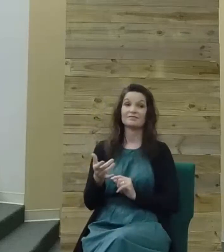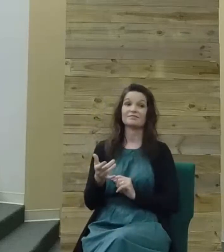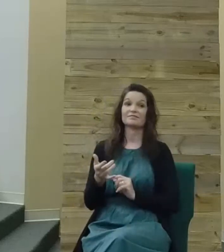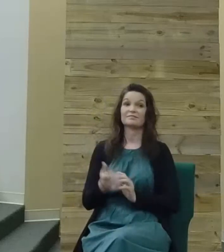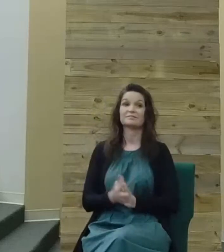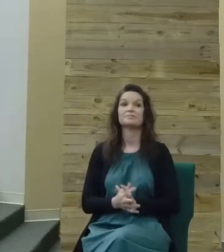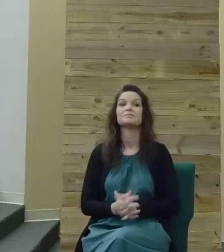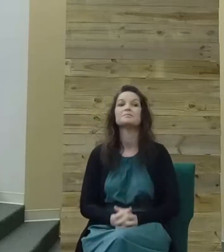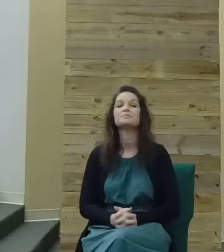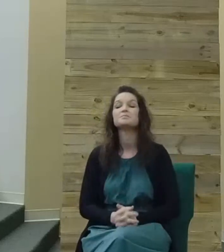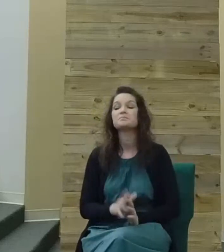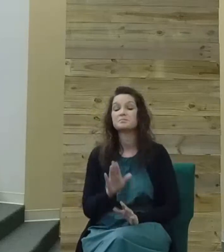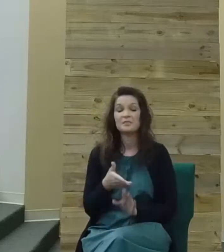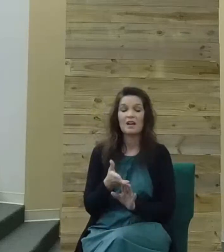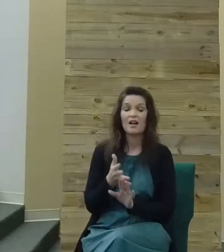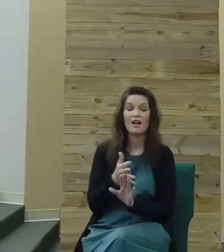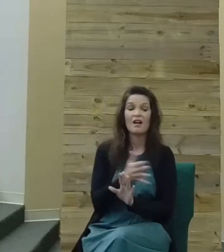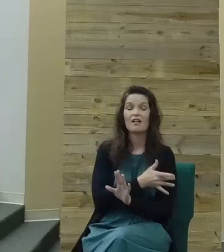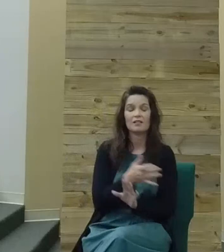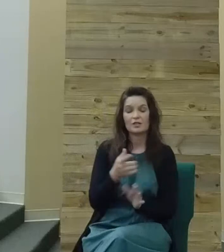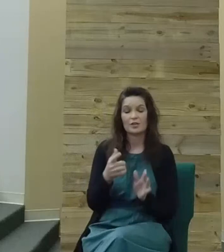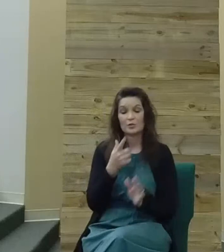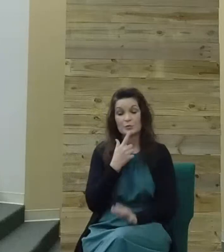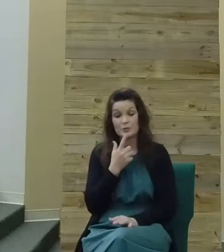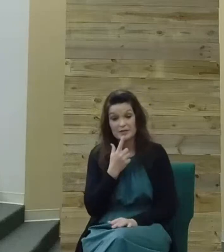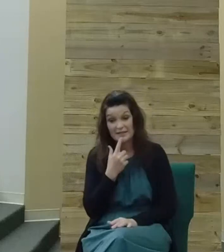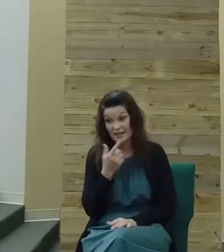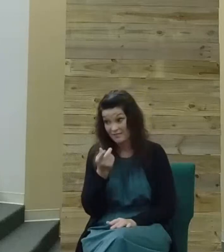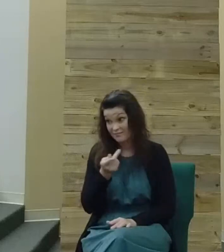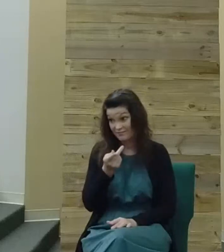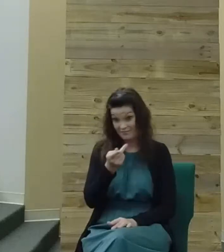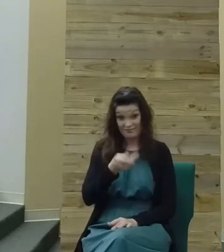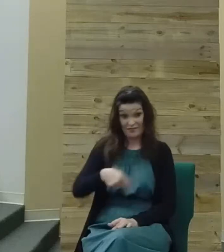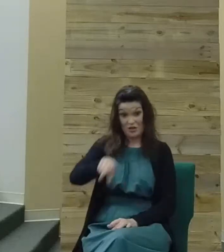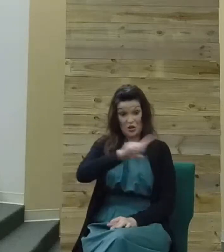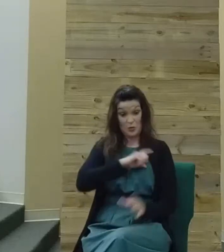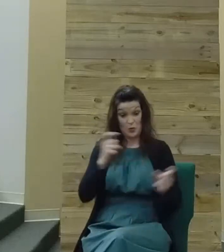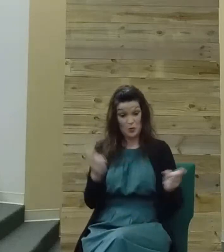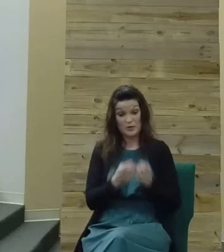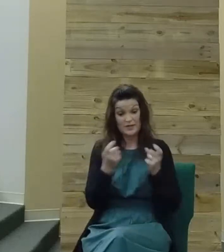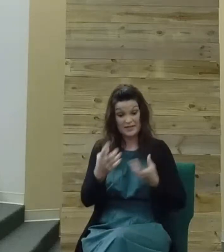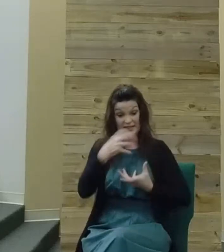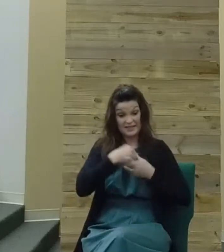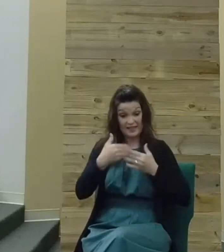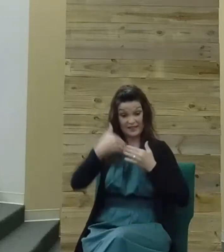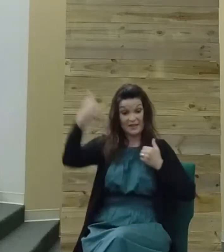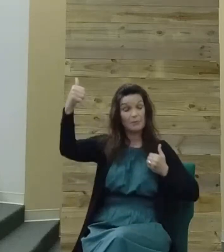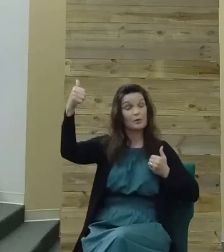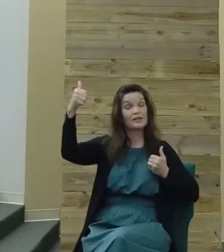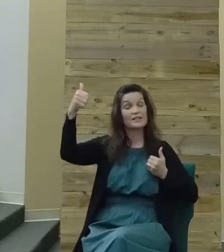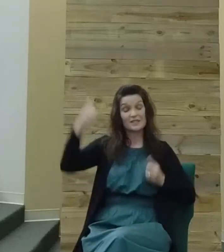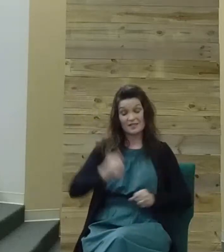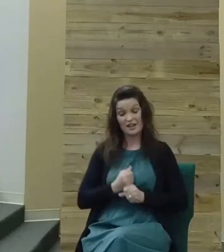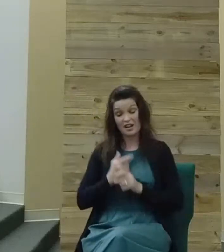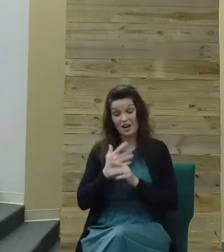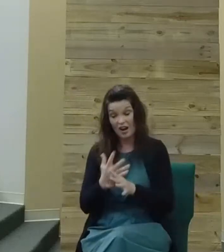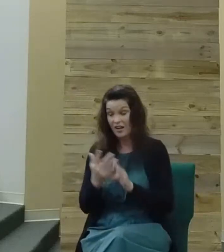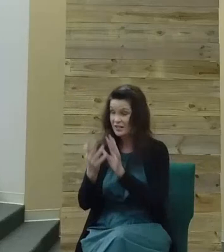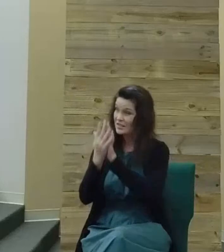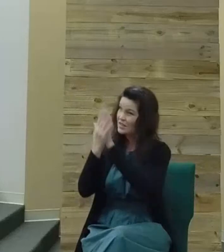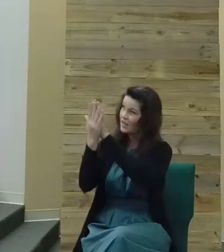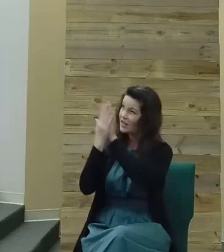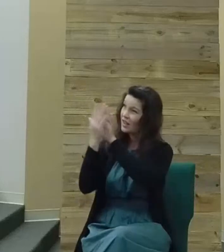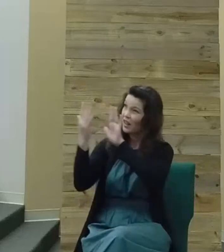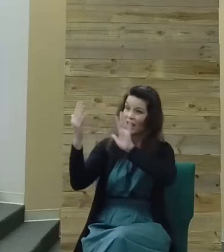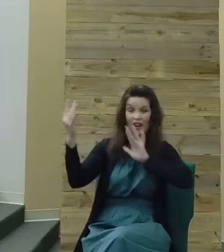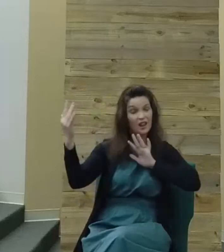that. From the beginning, we said that you have sin that separates you from God, and that causes your